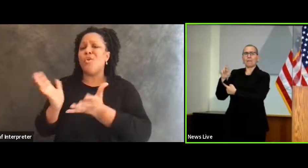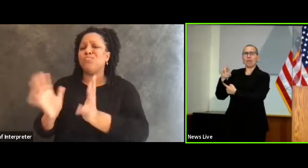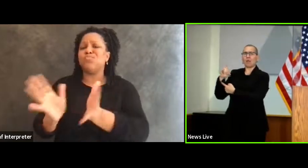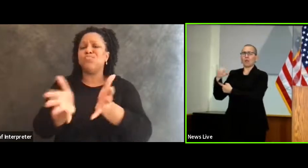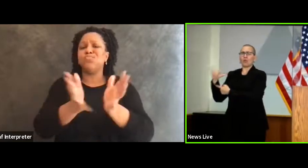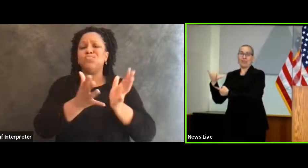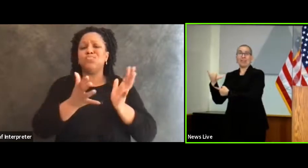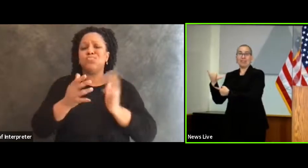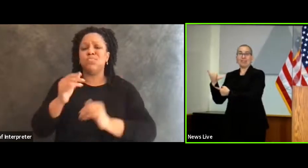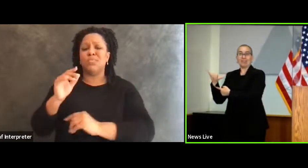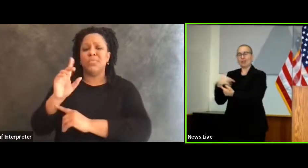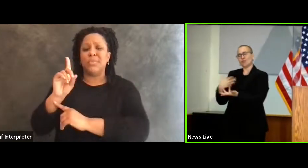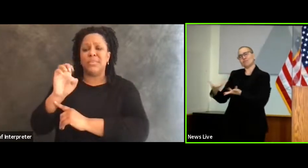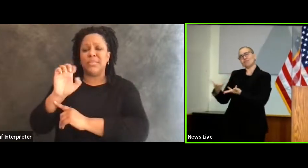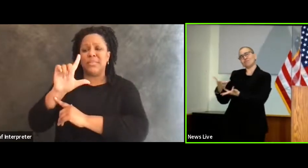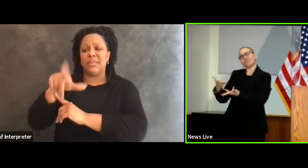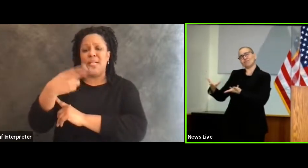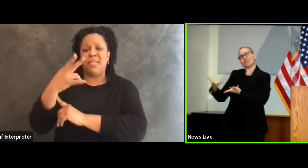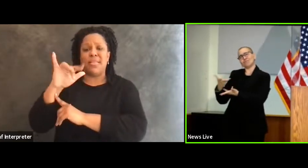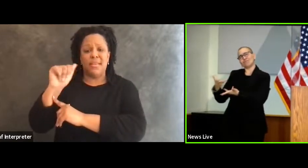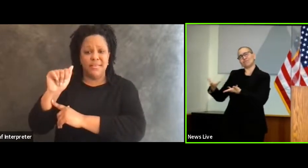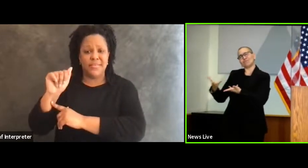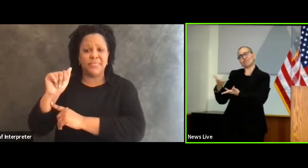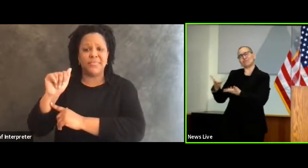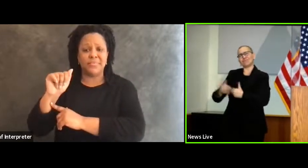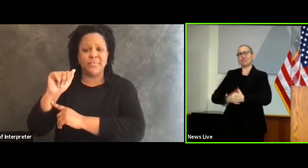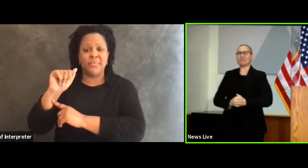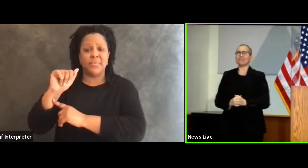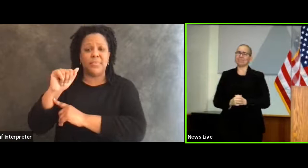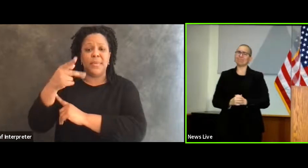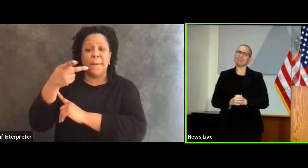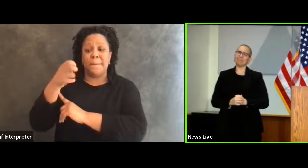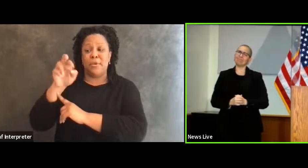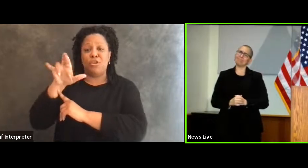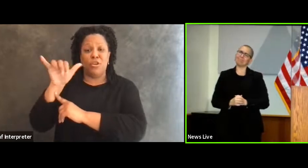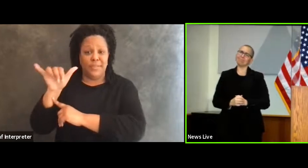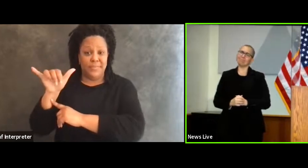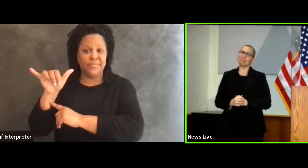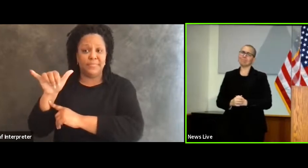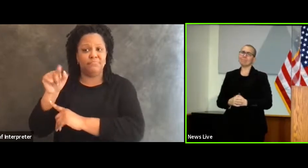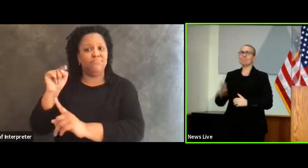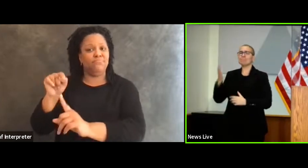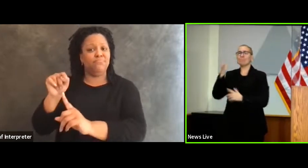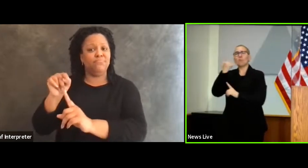and we talked together as moms.